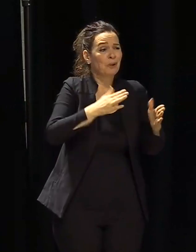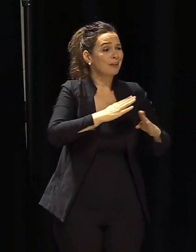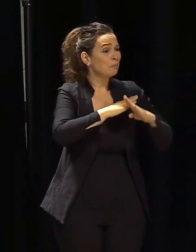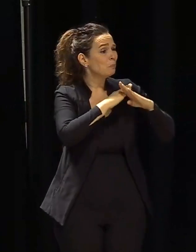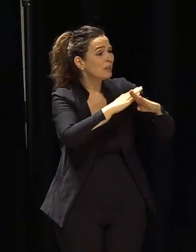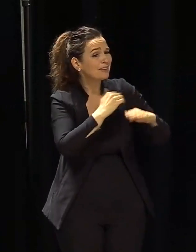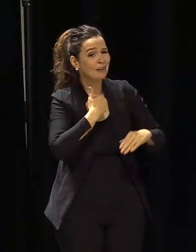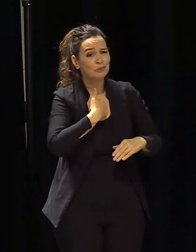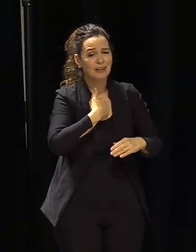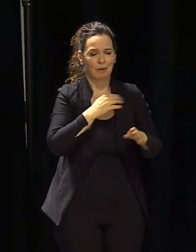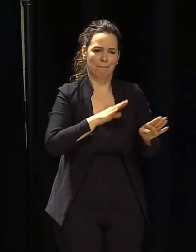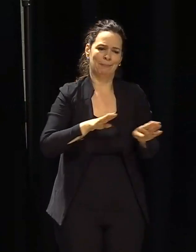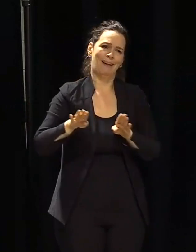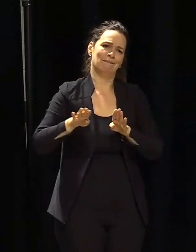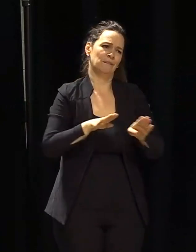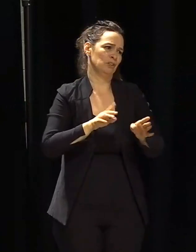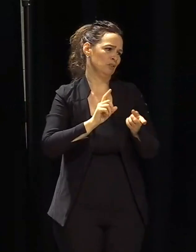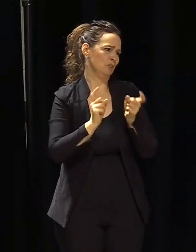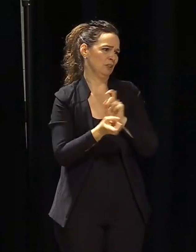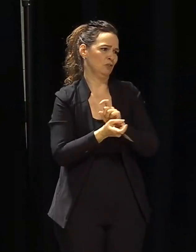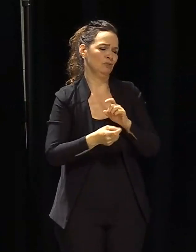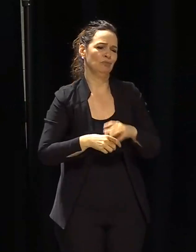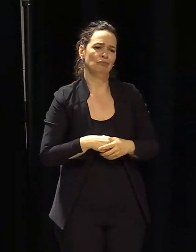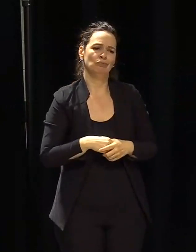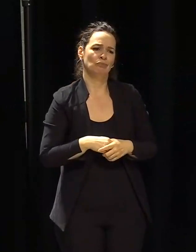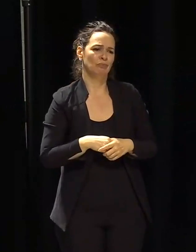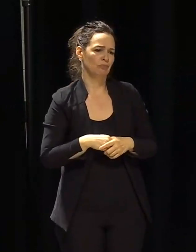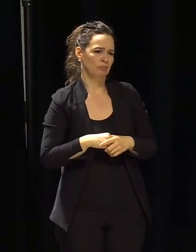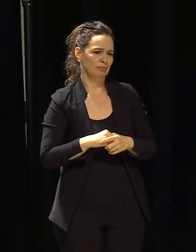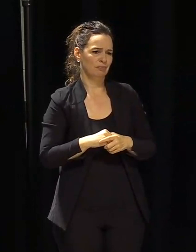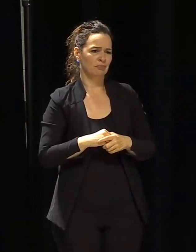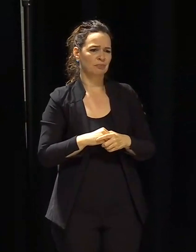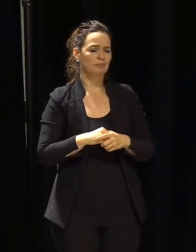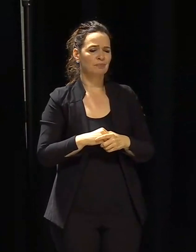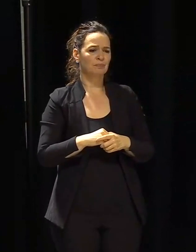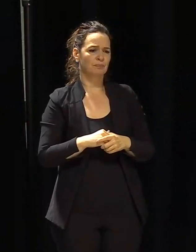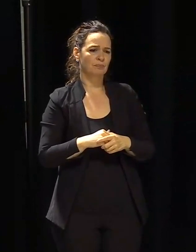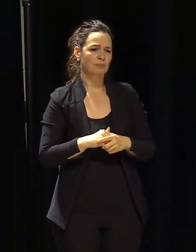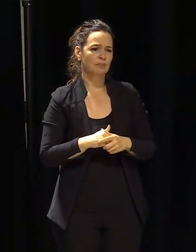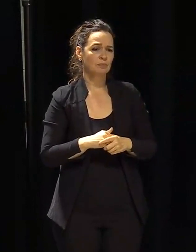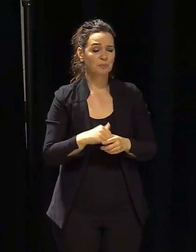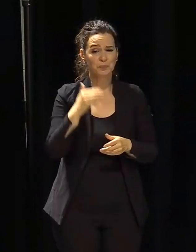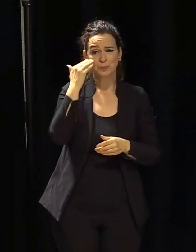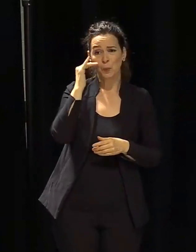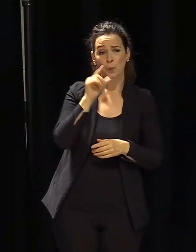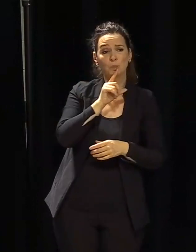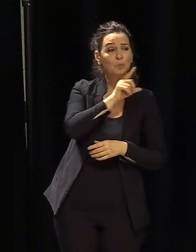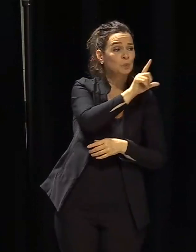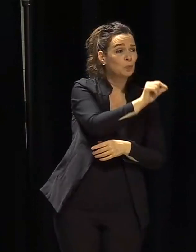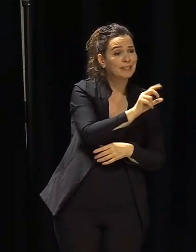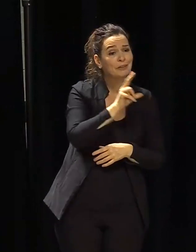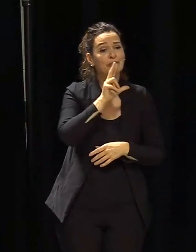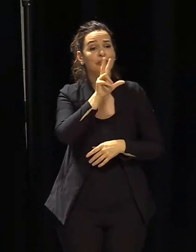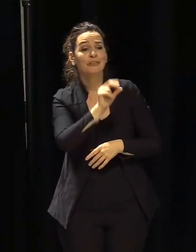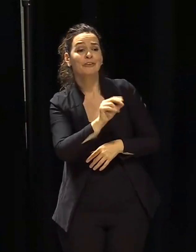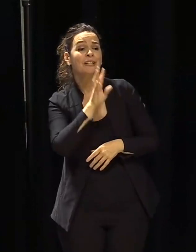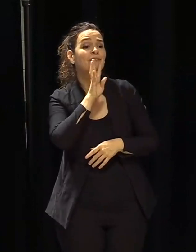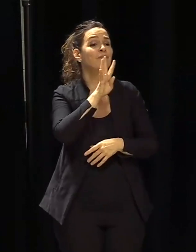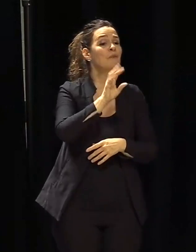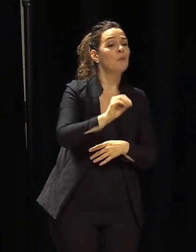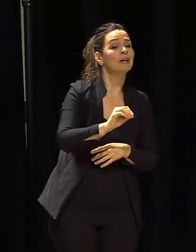me and all of us, we know we're not getting to 20 or 30 or 40 or 50 cases a day anytime